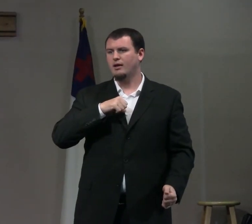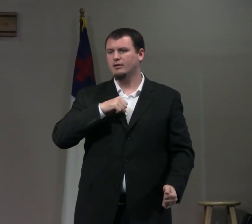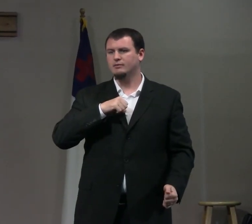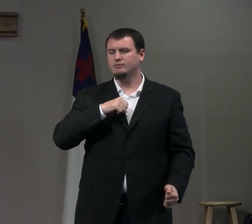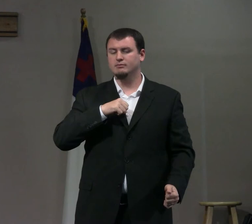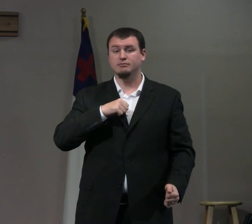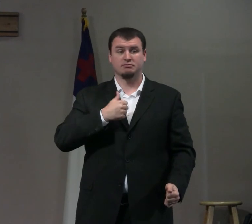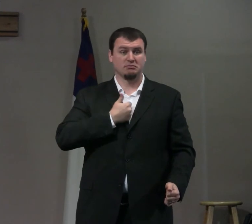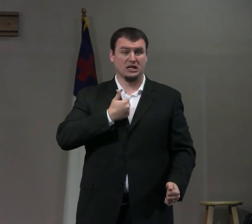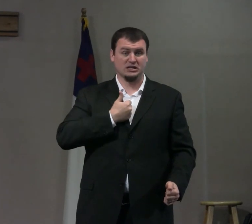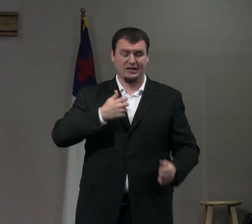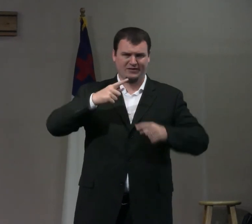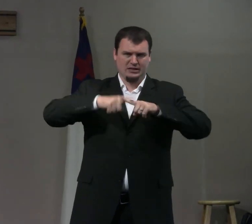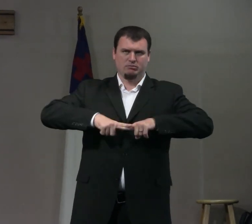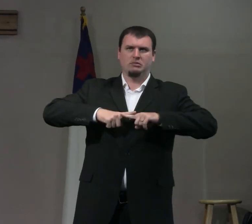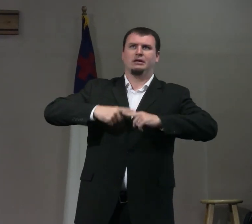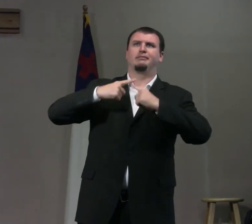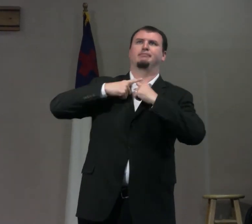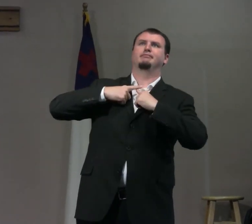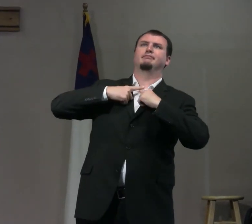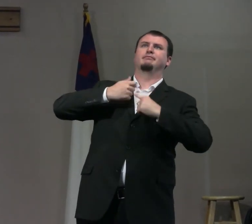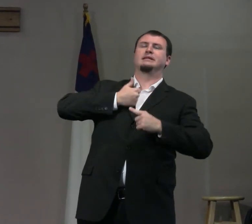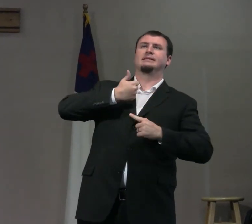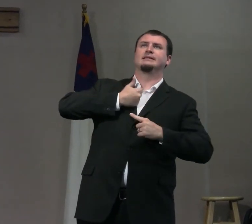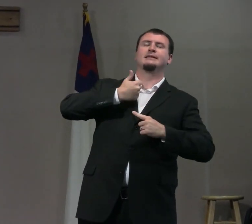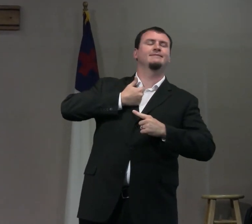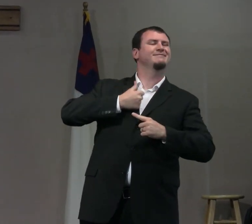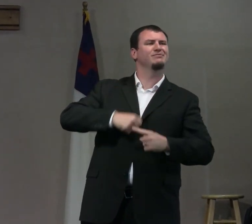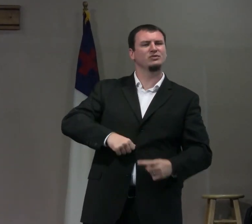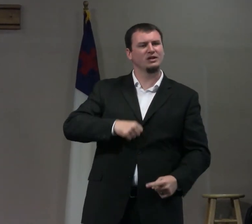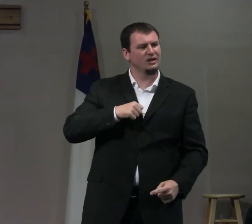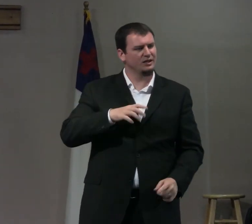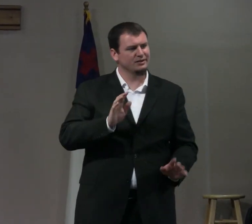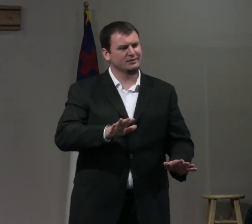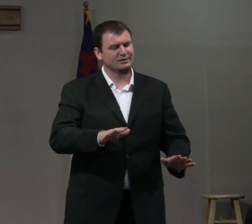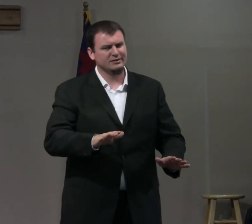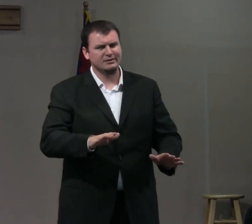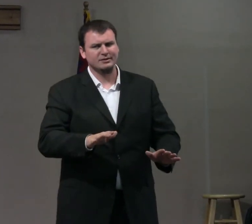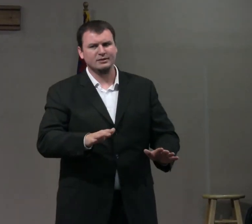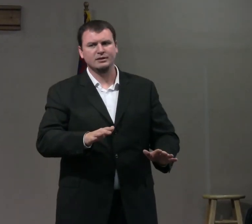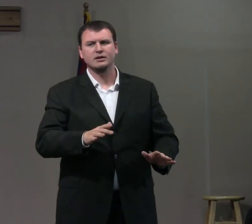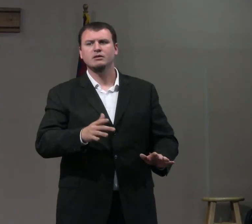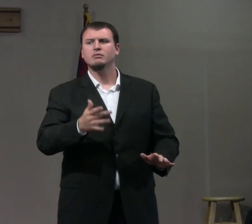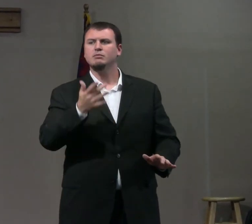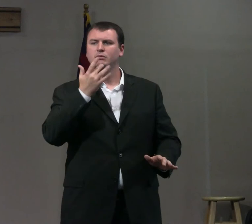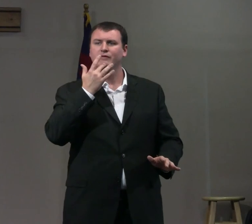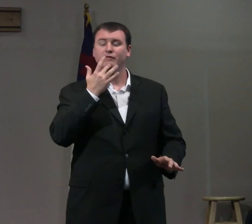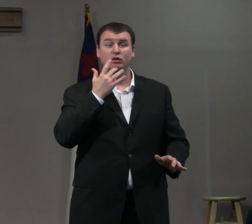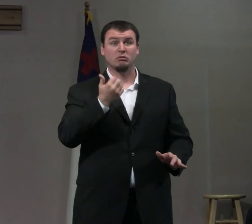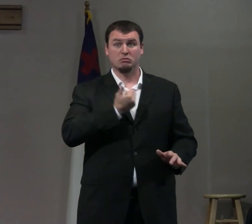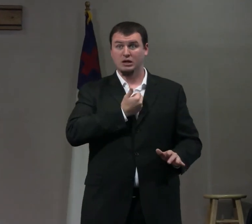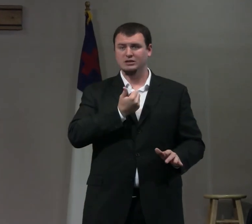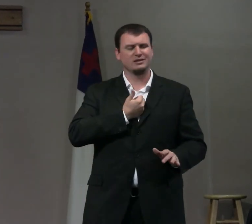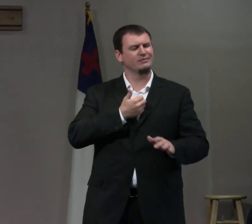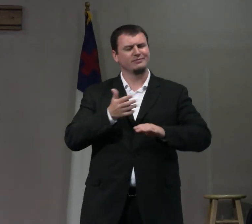I have to be careful because I can be surprised. Depending on myself and what I can do.